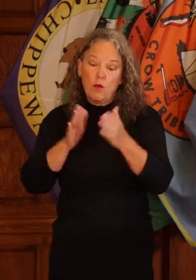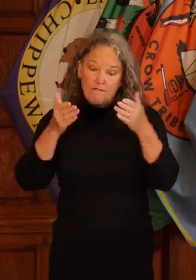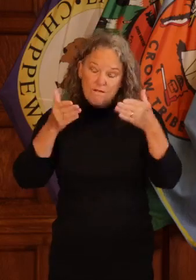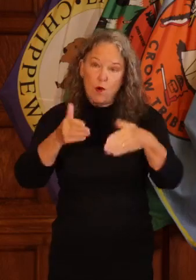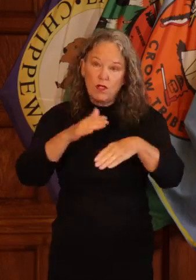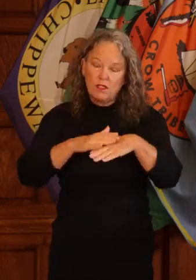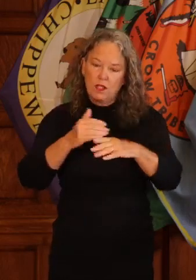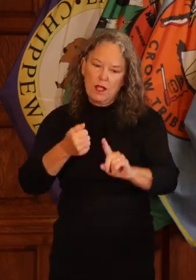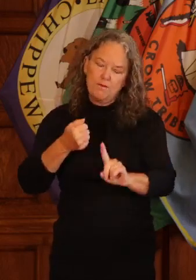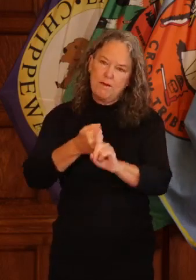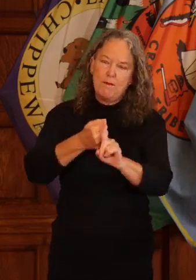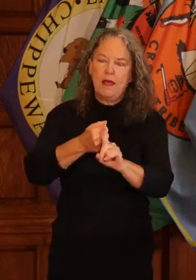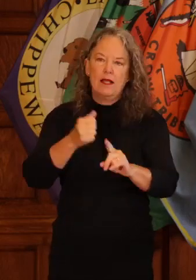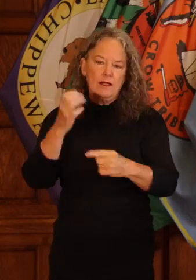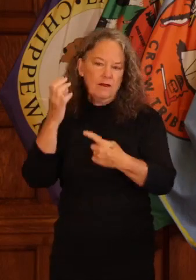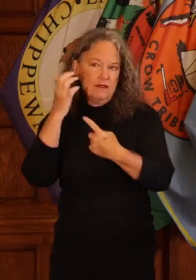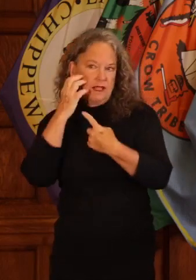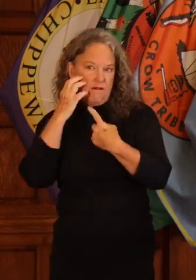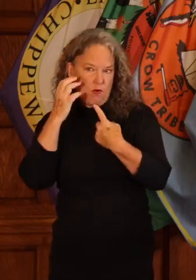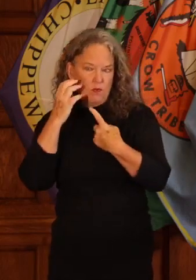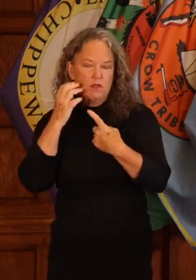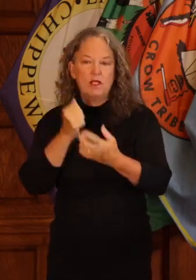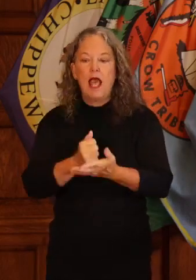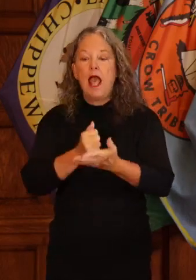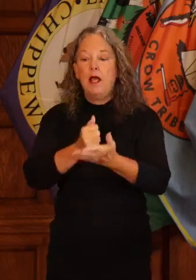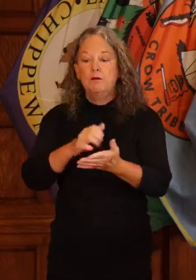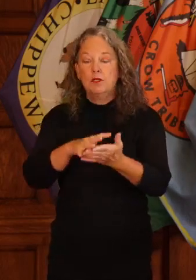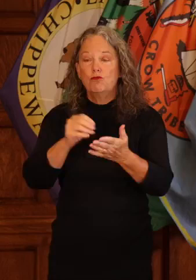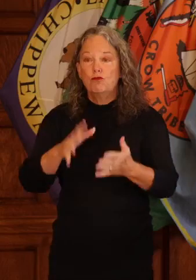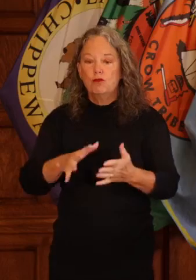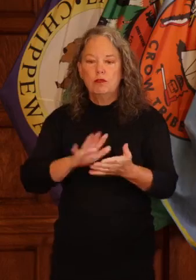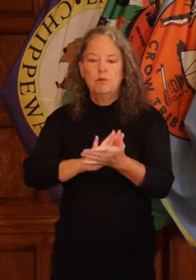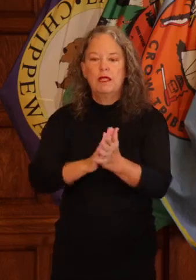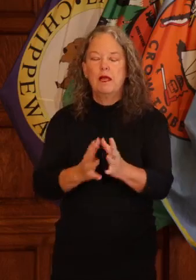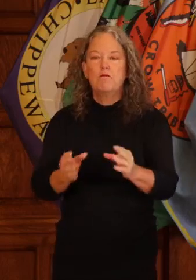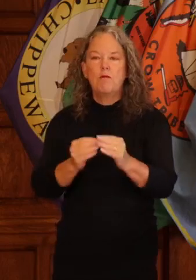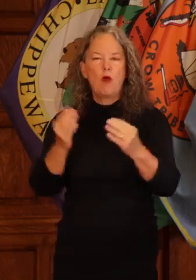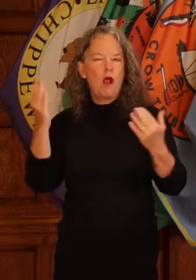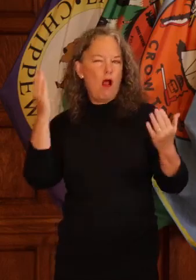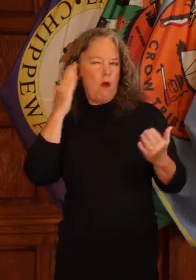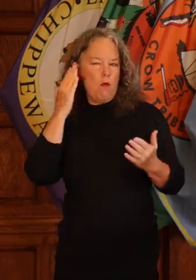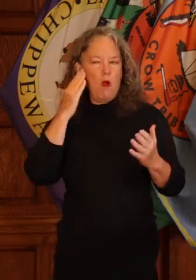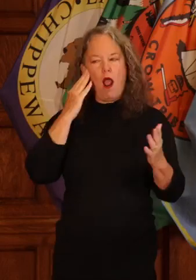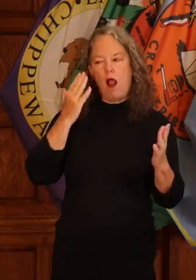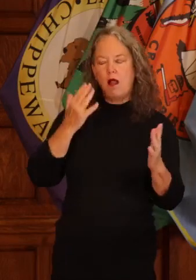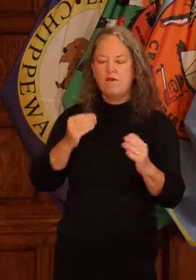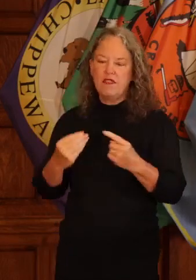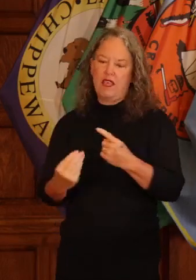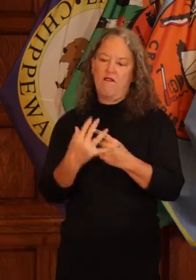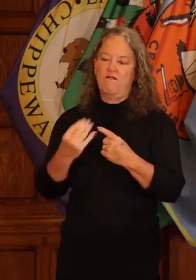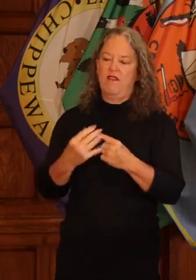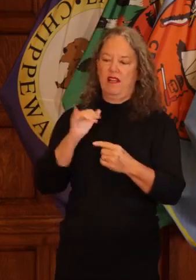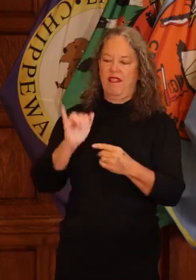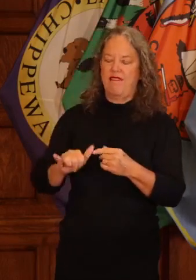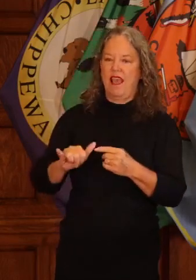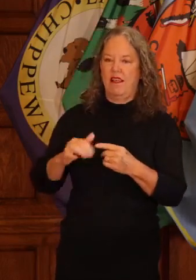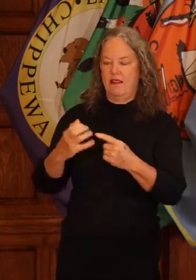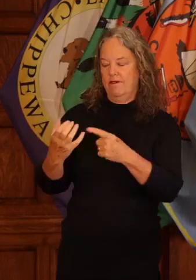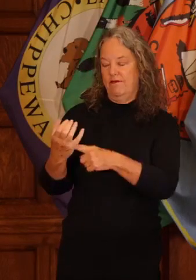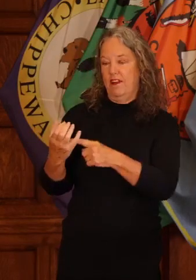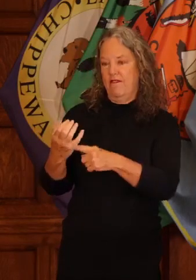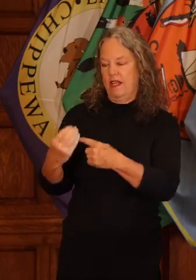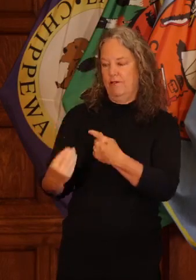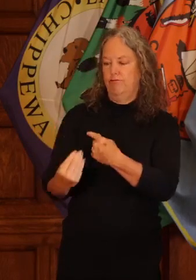on the impact of cell phones, quote, "helps students become more aware of the effect that their device has on